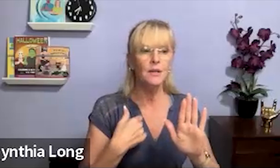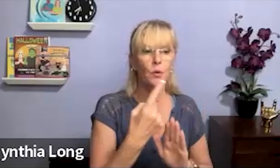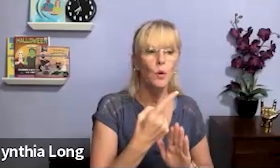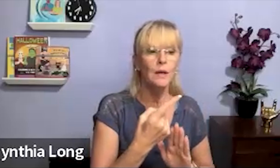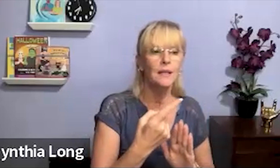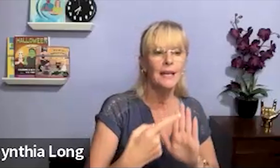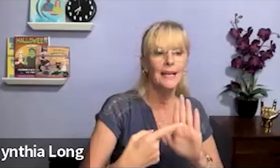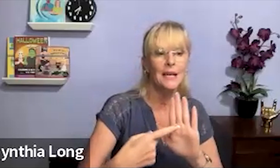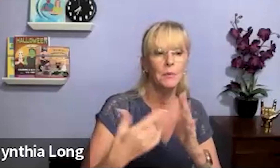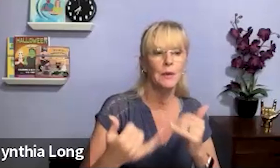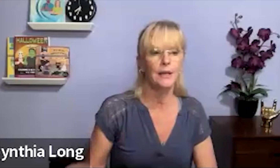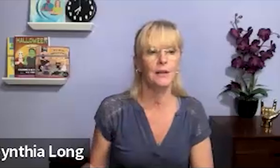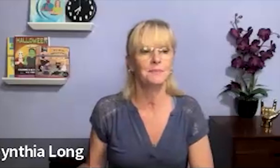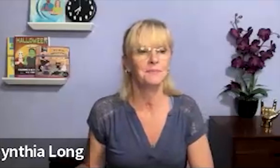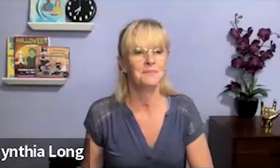give you one example here.